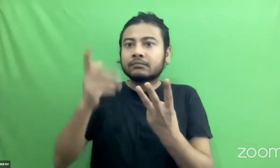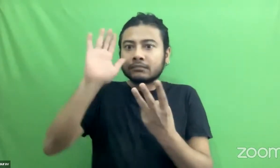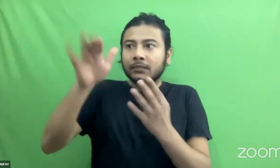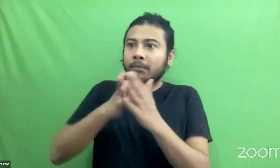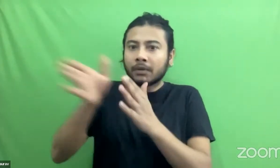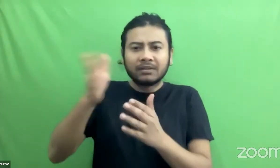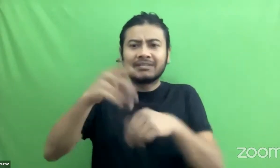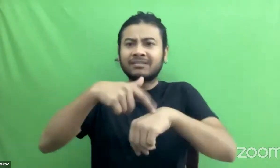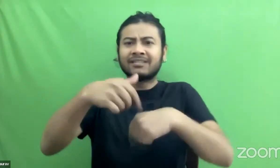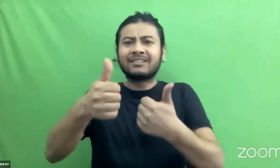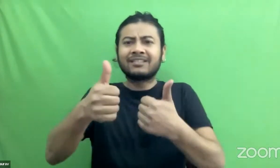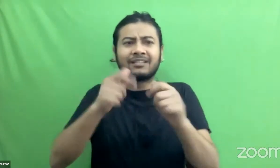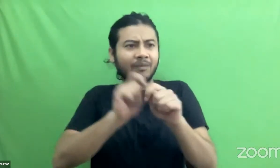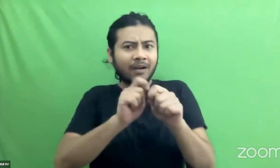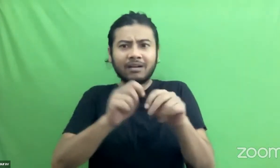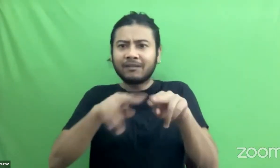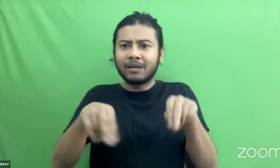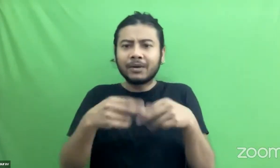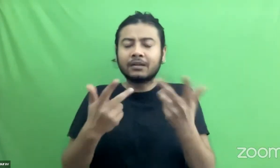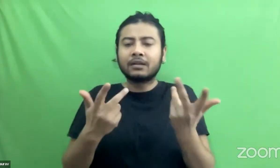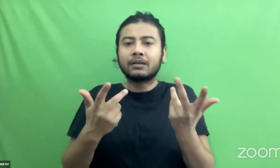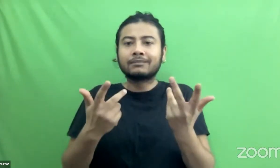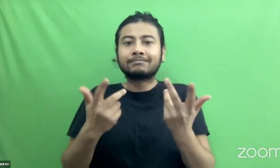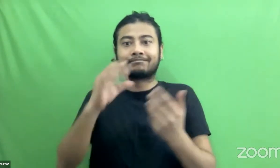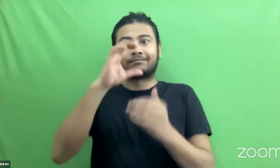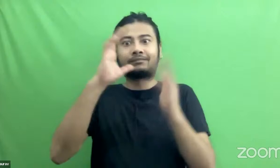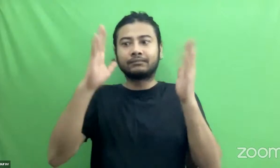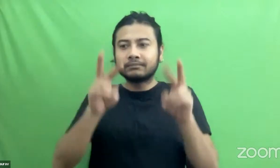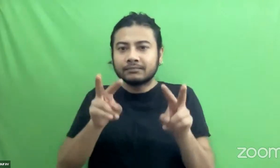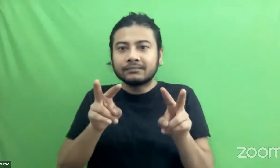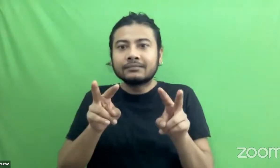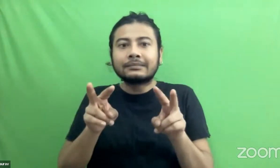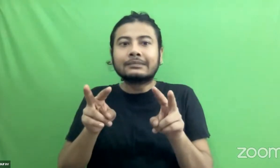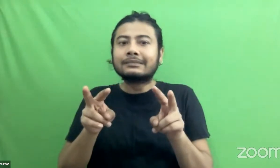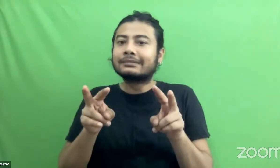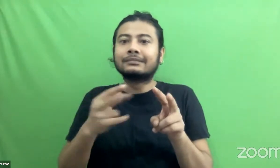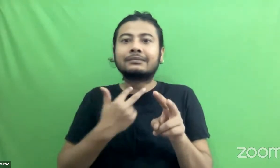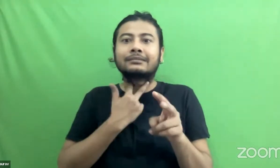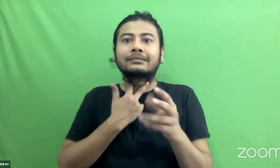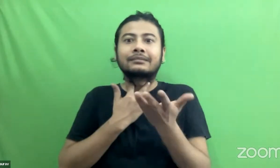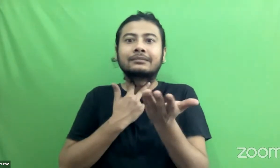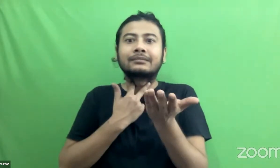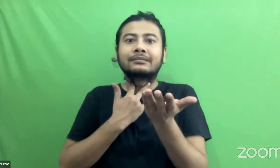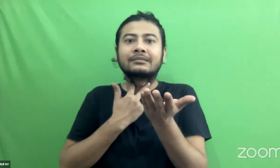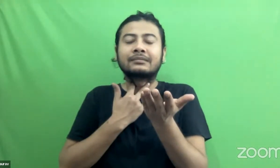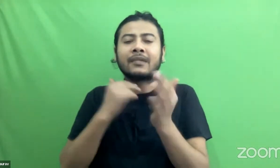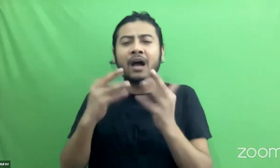death. And that process is chanting the Hare Krishna Mahamantra.